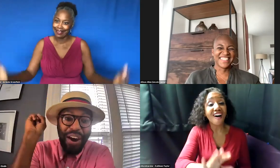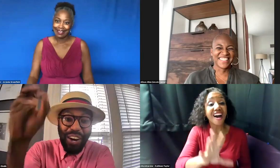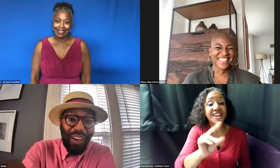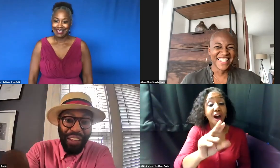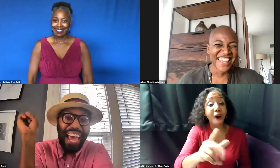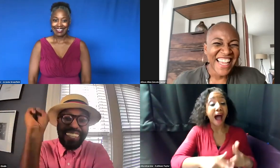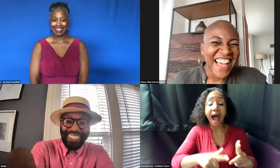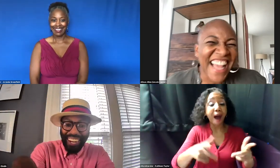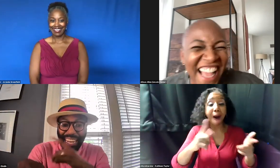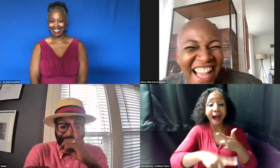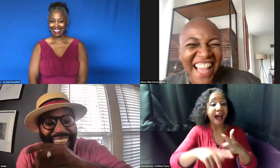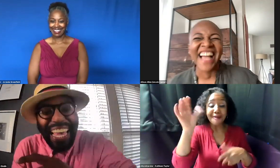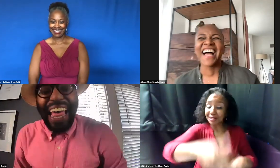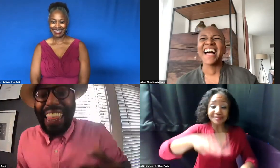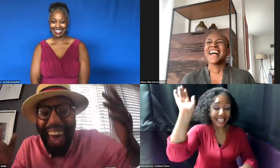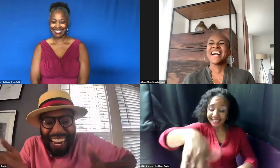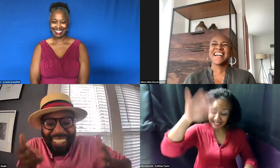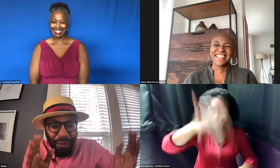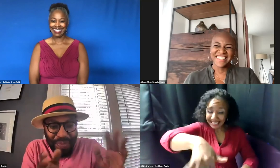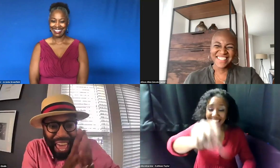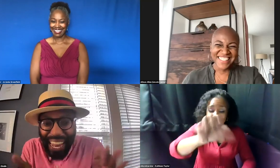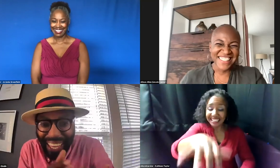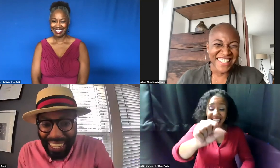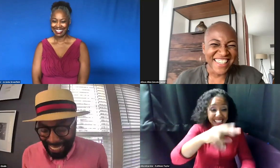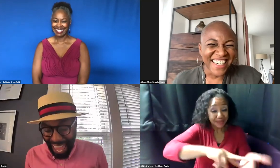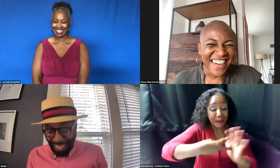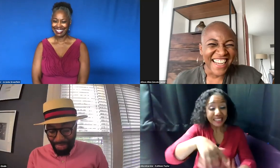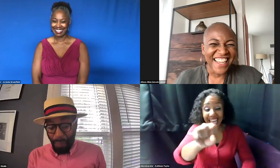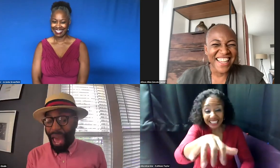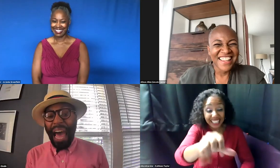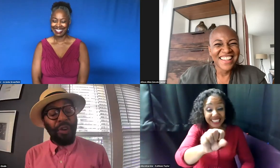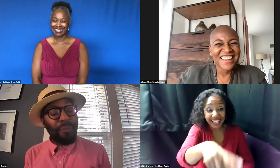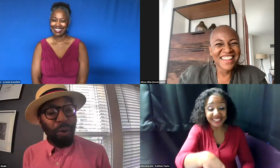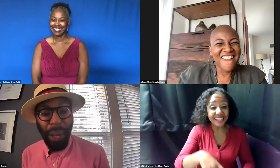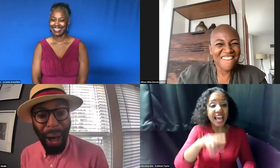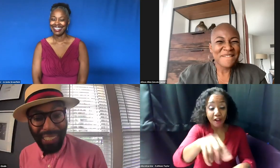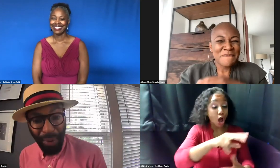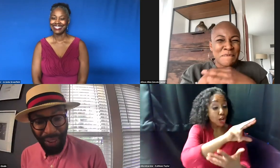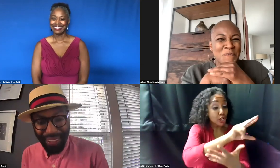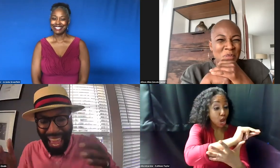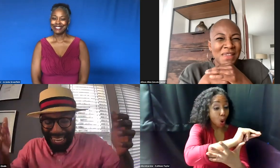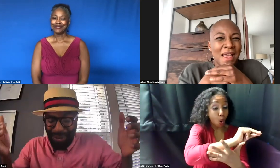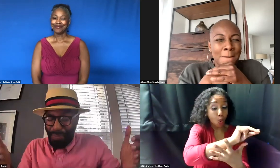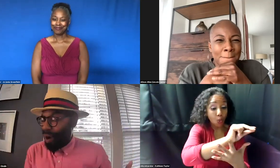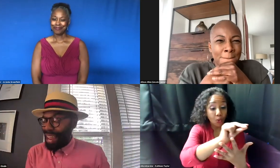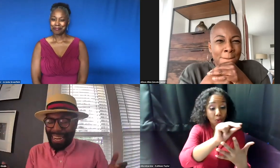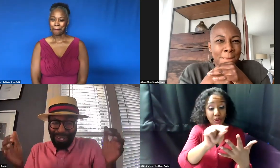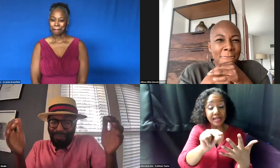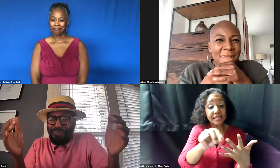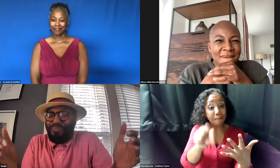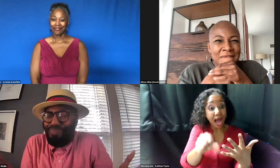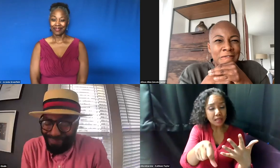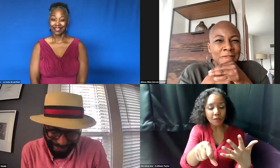I was about to throw the prayer cloth at the screen because that is the path from no to possible.